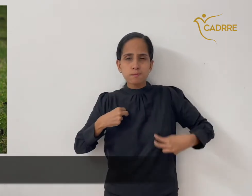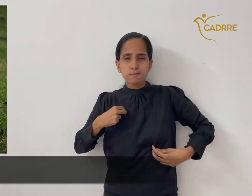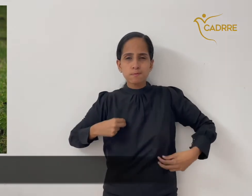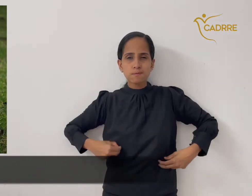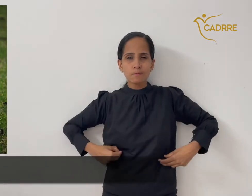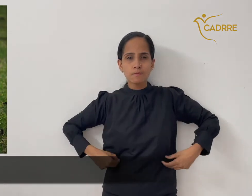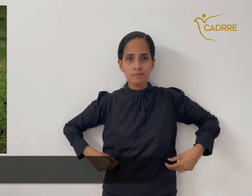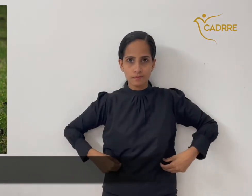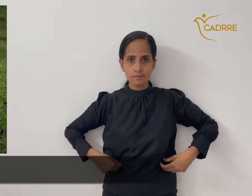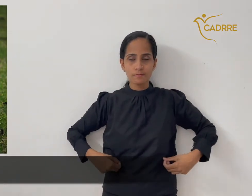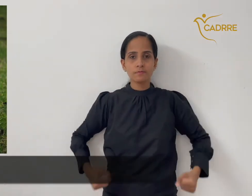Lamb.